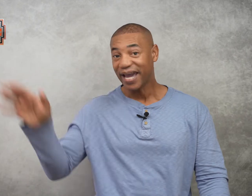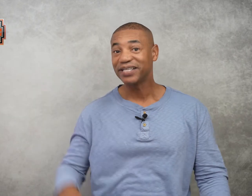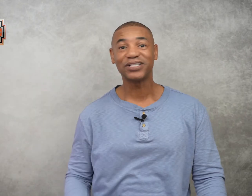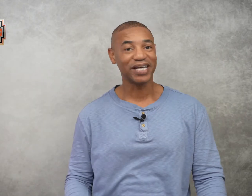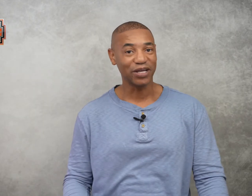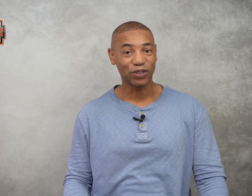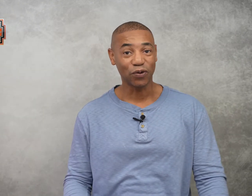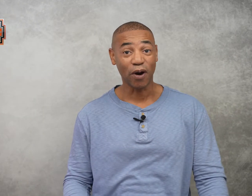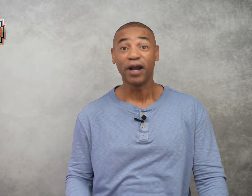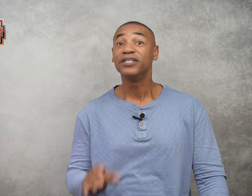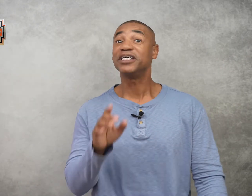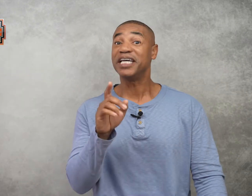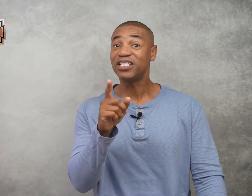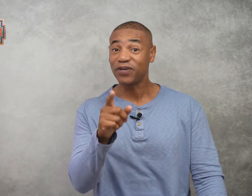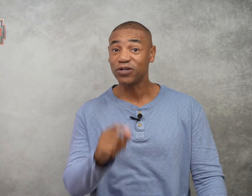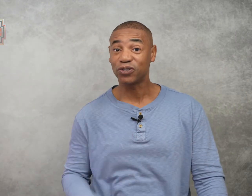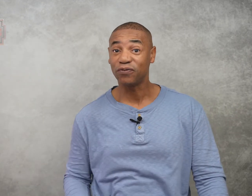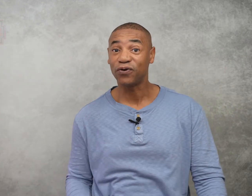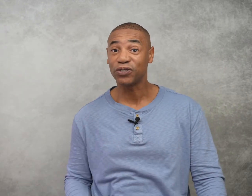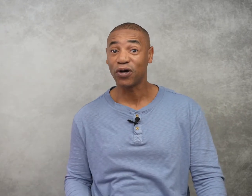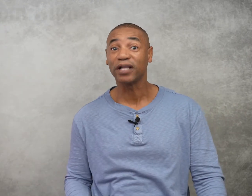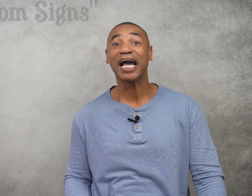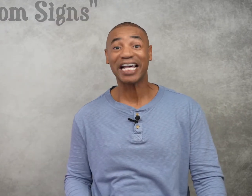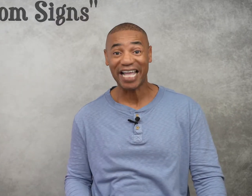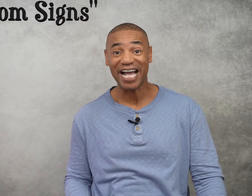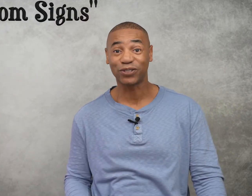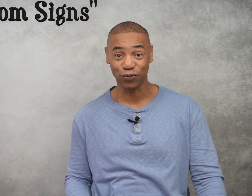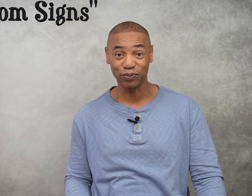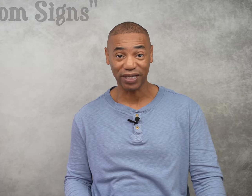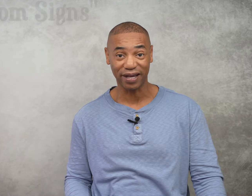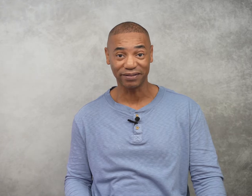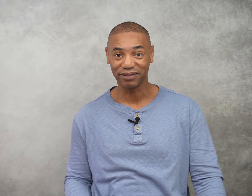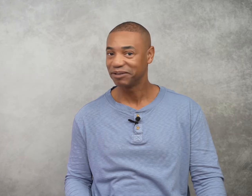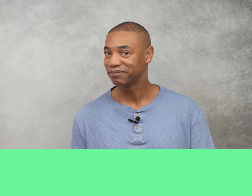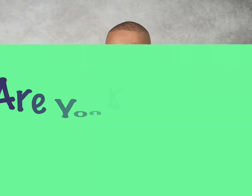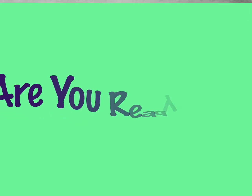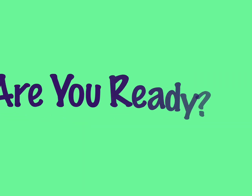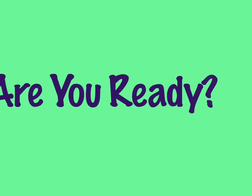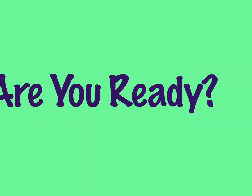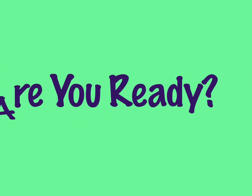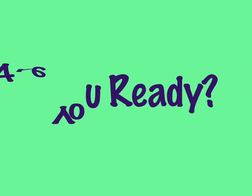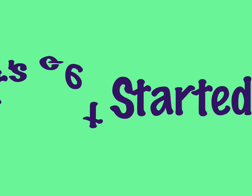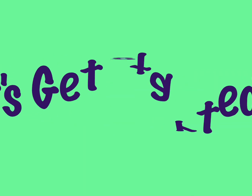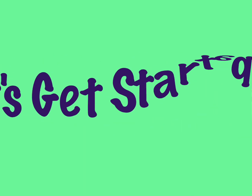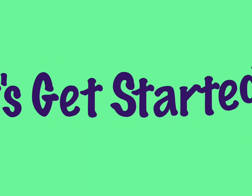Hey, this is Signing with Omar. Today's video is going to focus on classroom signs. Are you ready? Let's get